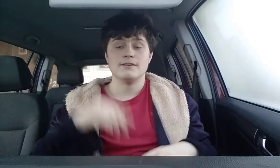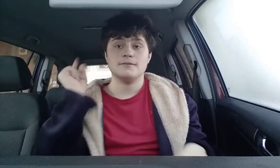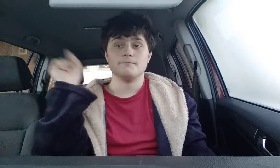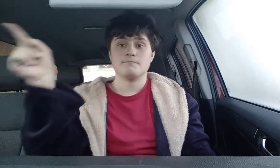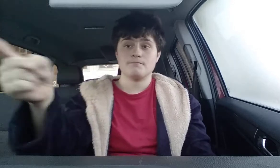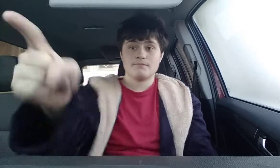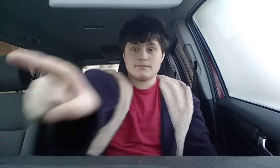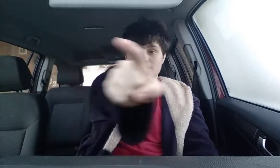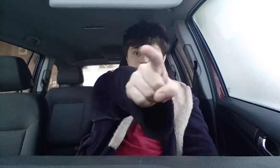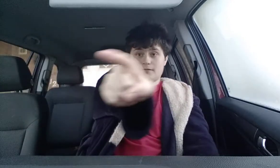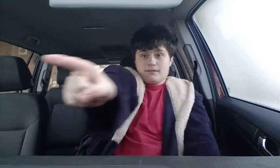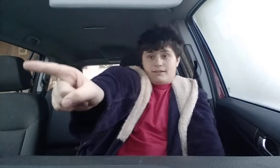far away.